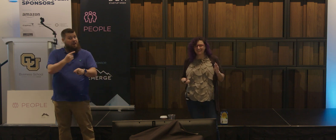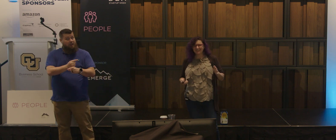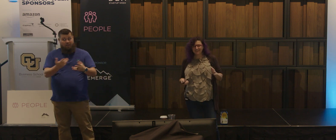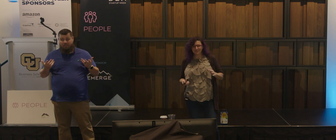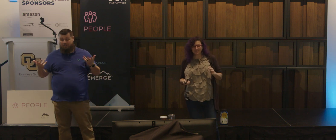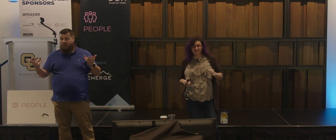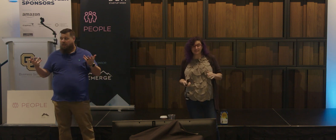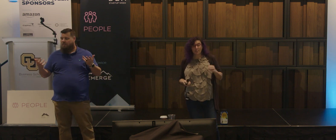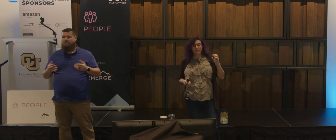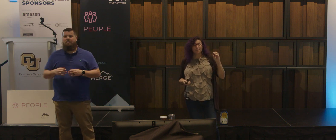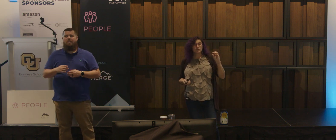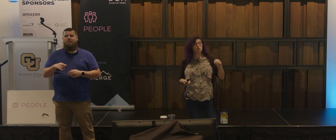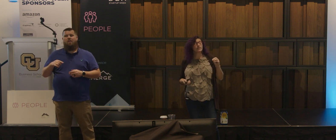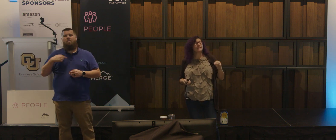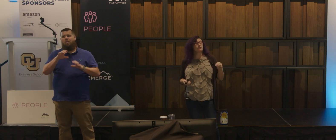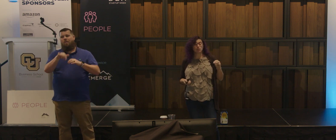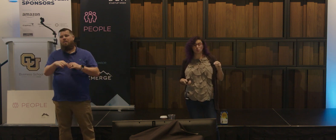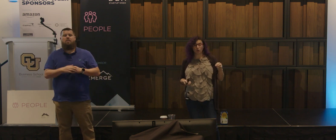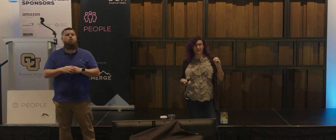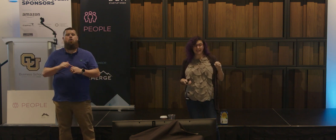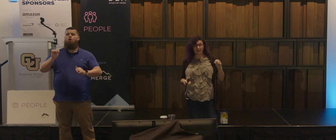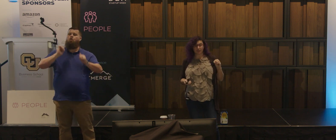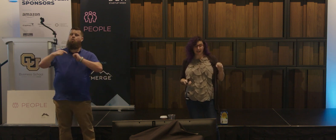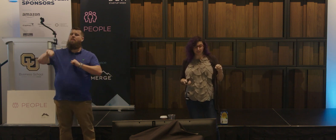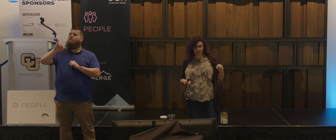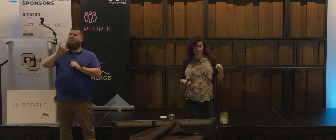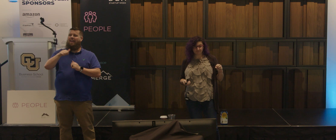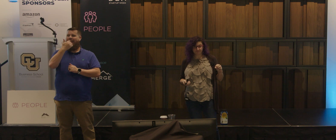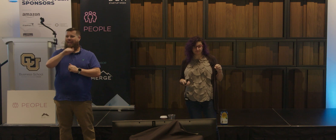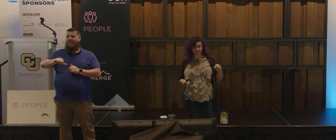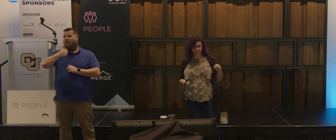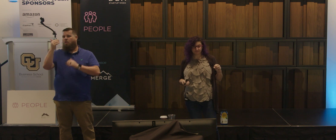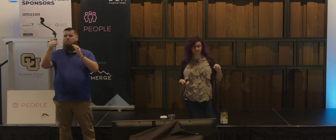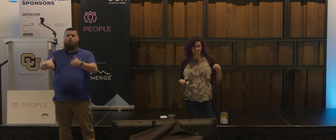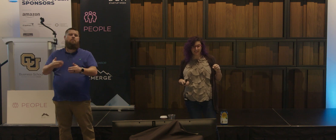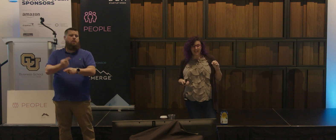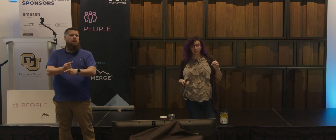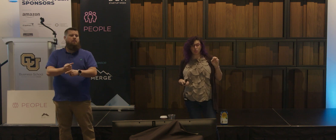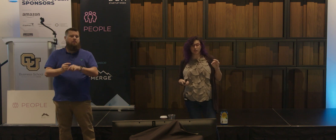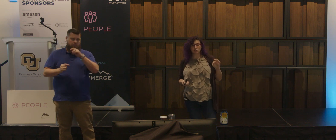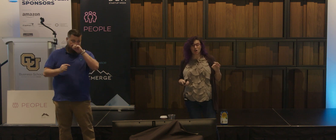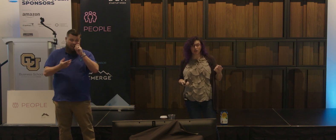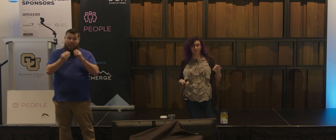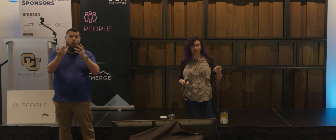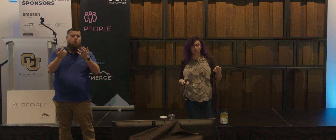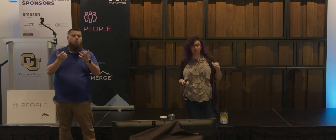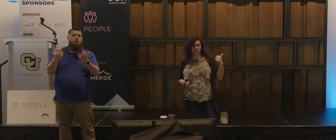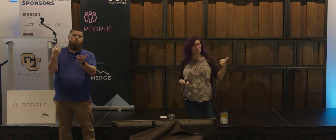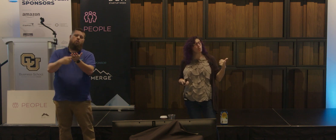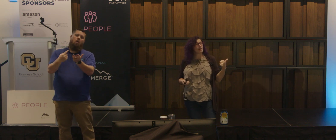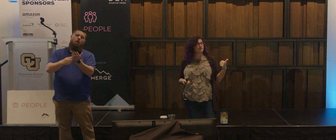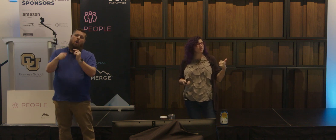know, you do those things. Treat them like you would any other applicant. And you want to talk